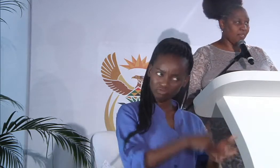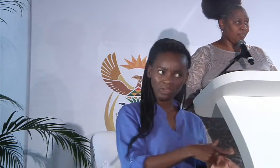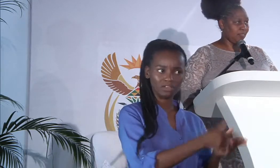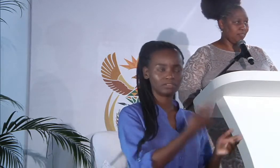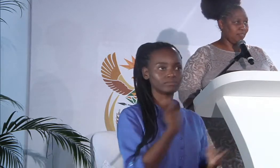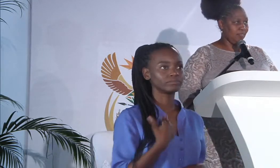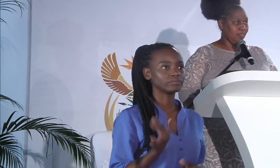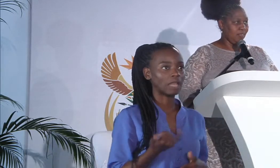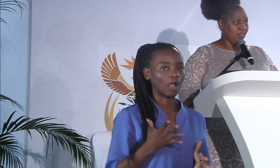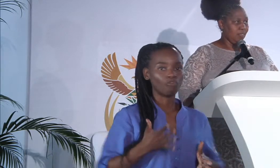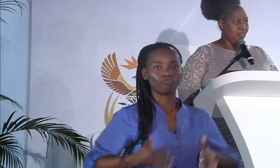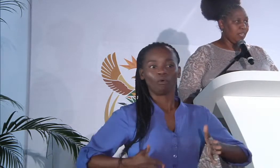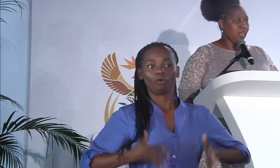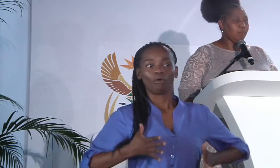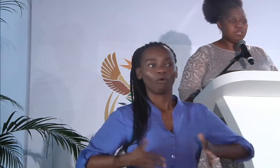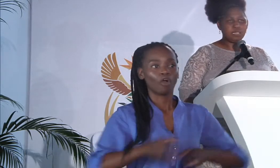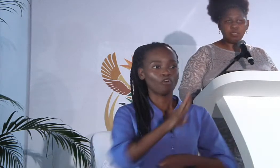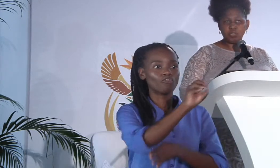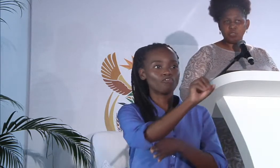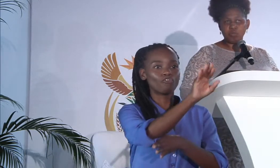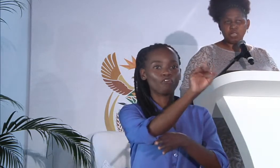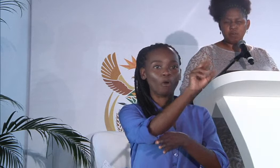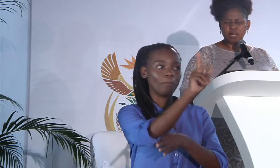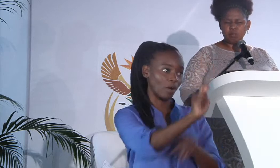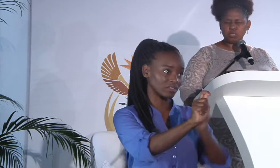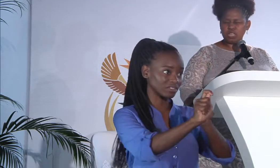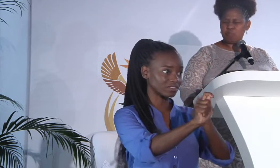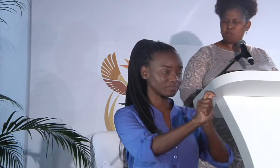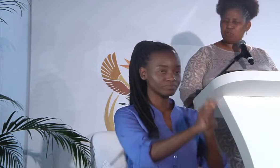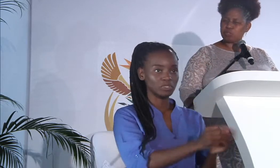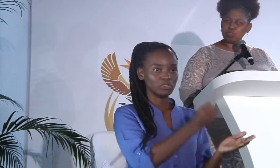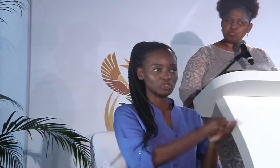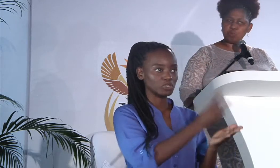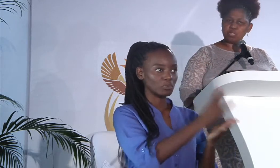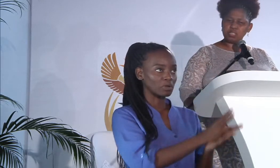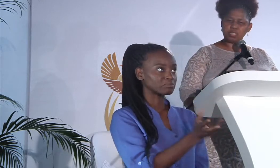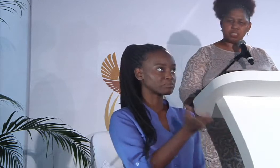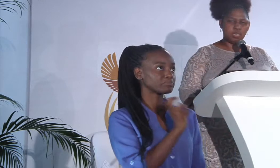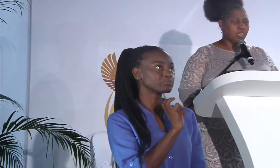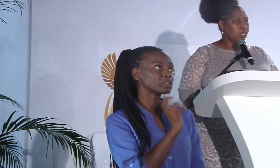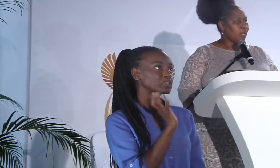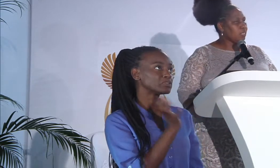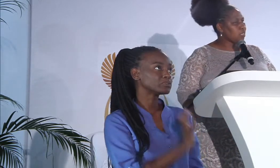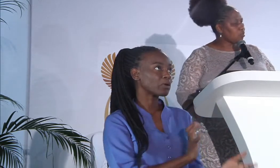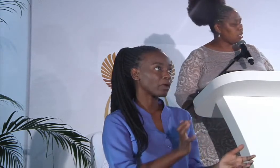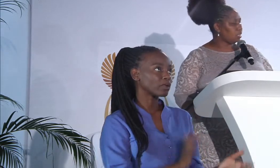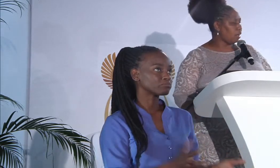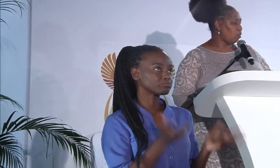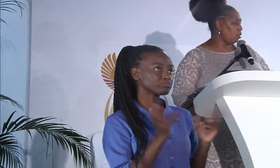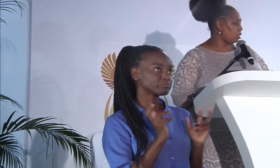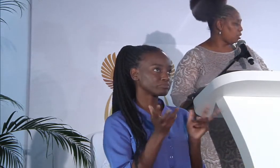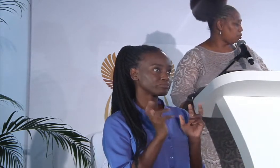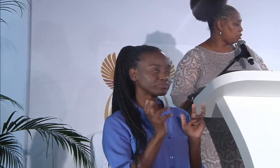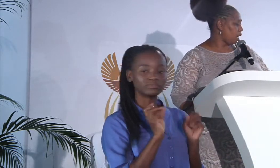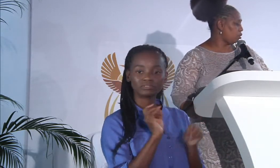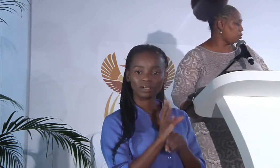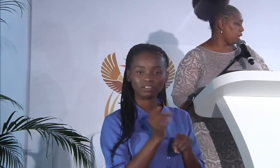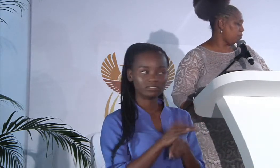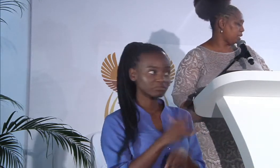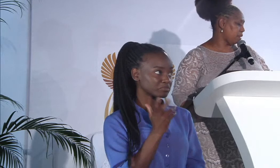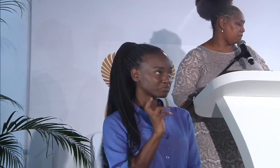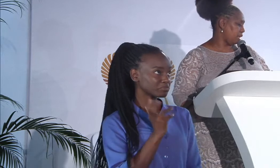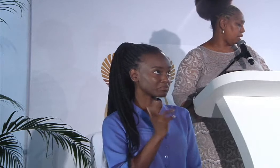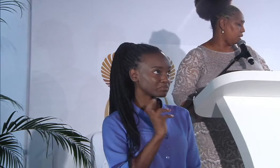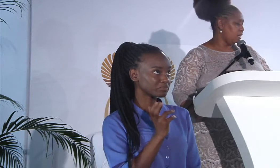laphayana. And I will listen to this social worker who's telling me all sorts of stories, listen to this psychologist who's trying to tell